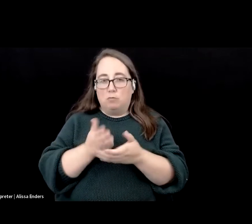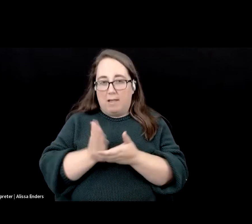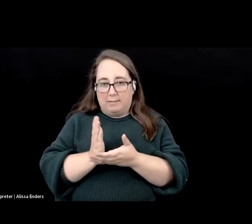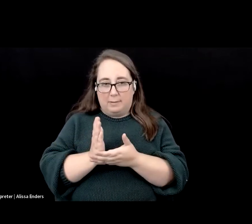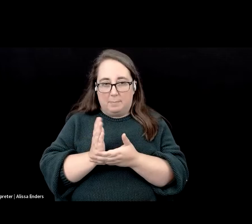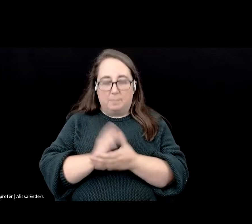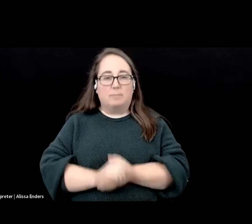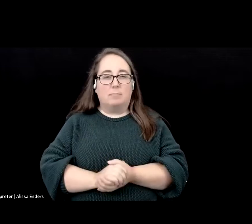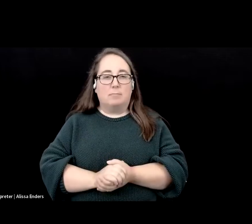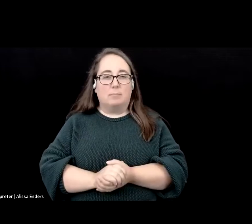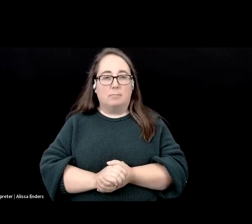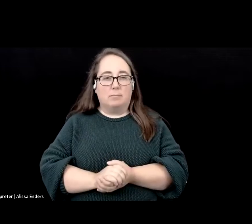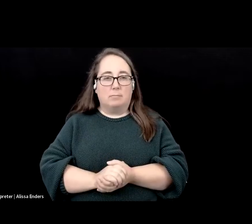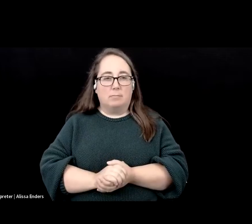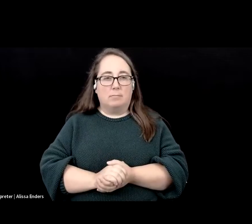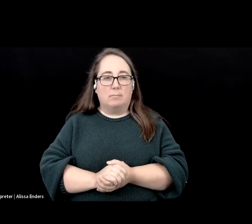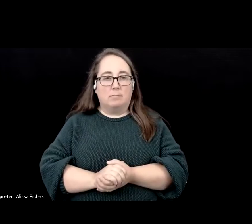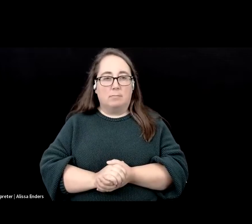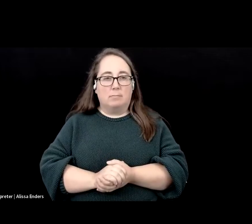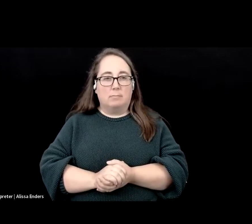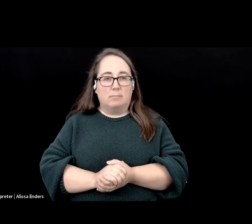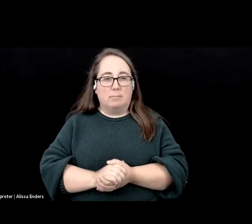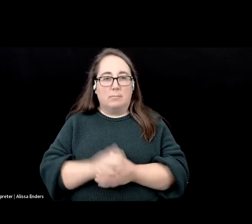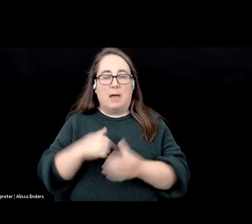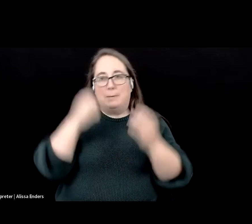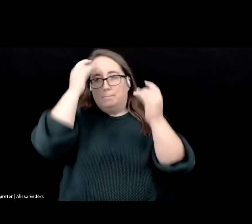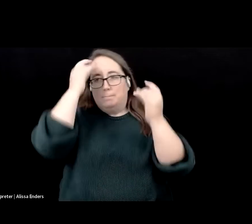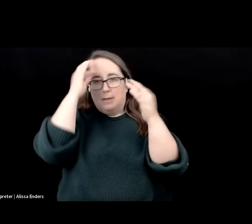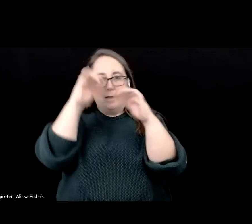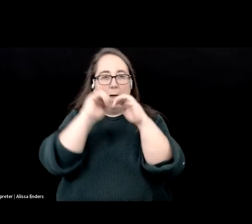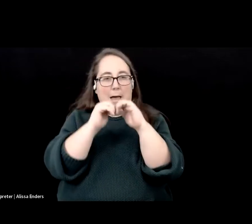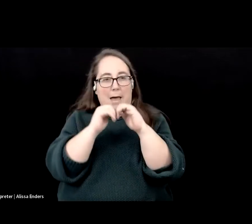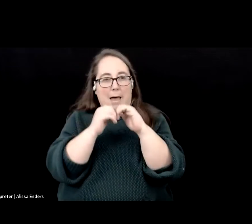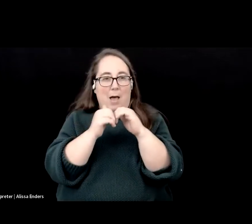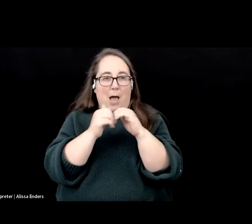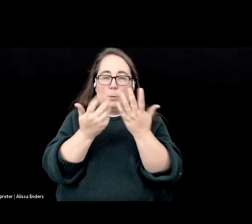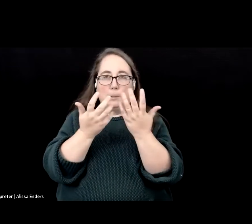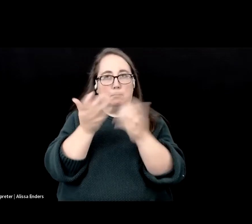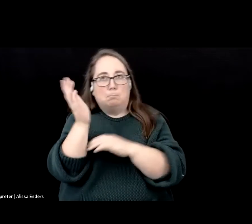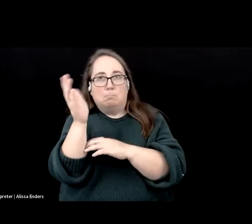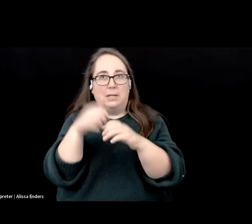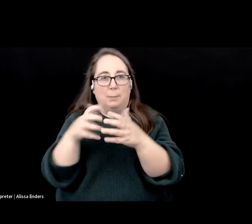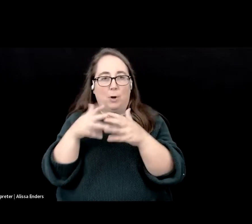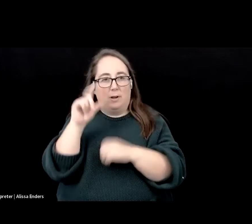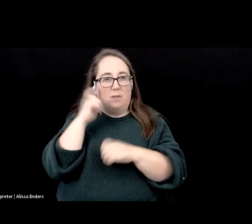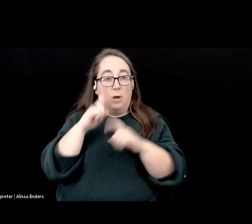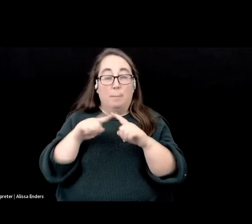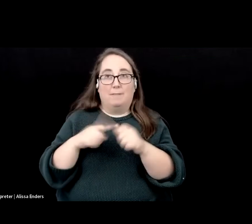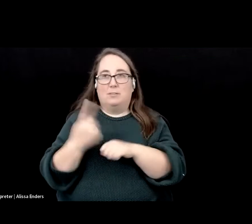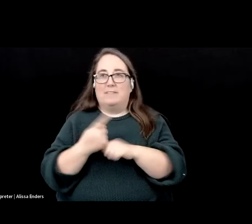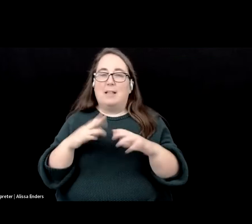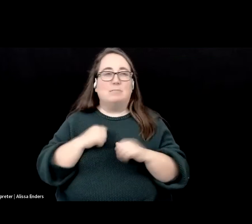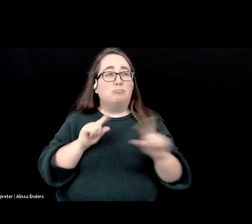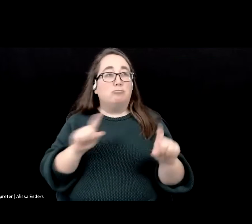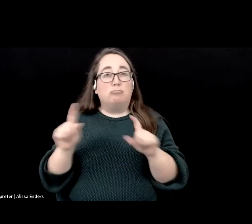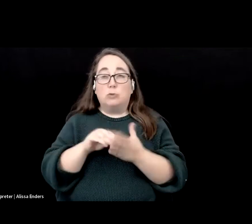I'm reflecting on how I would normally teach American government. I haven't taught it in person in a long time, but on the first day of class, I would always ask